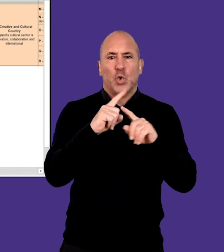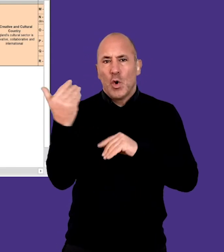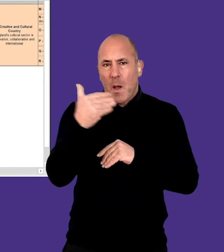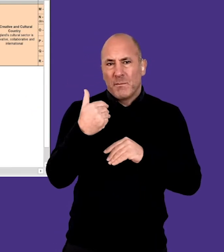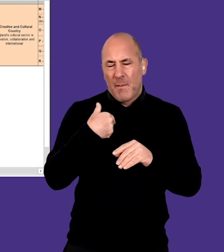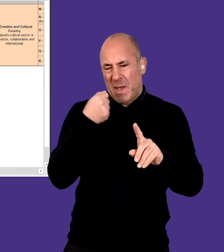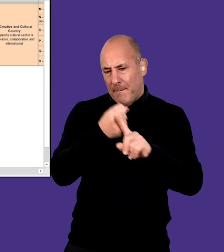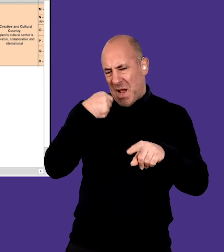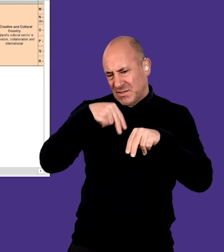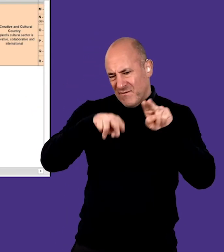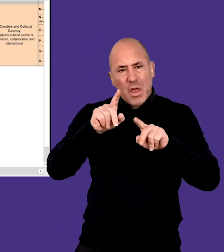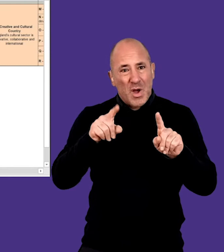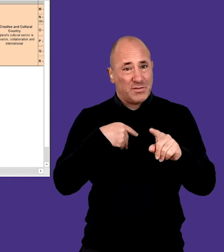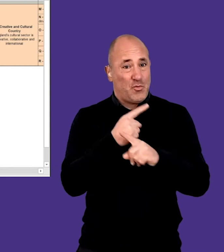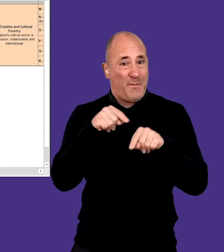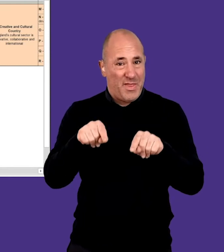on participants and attendees.